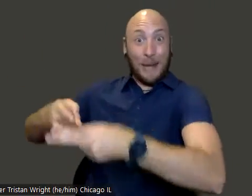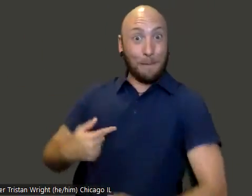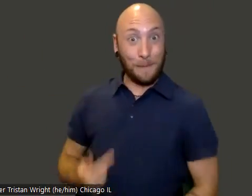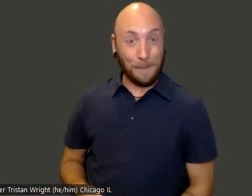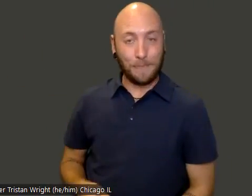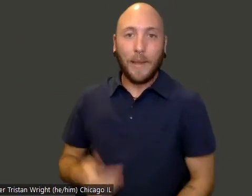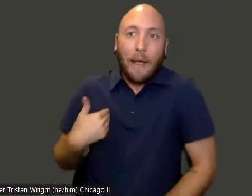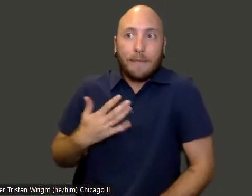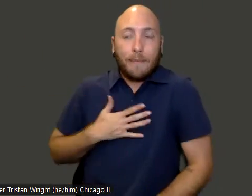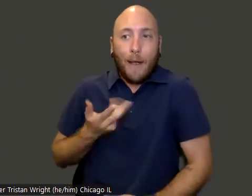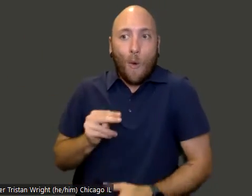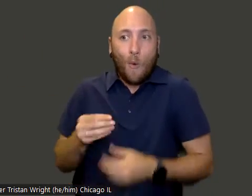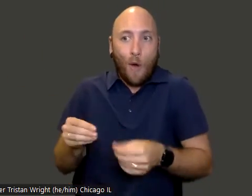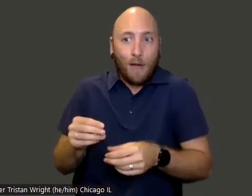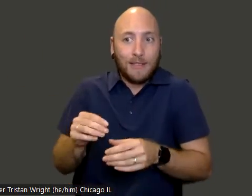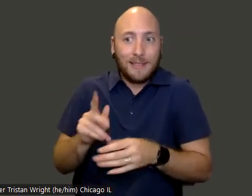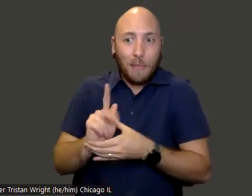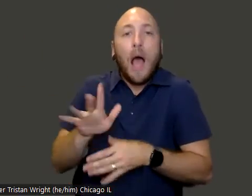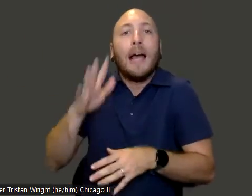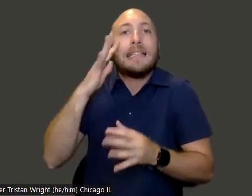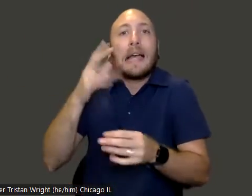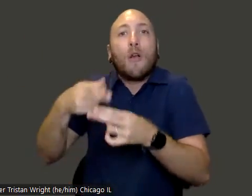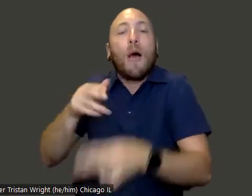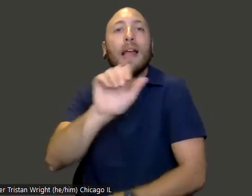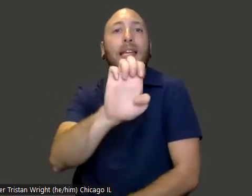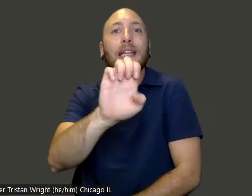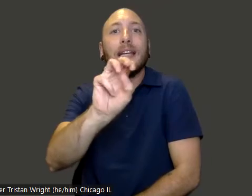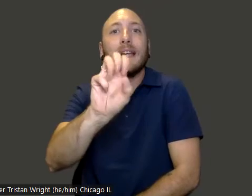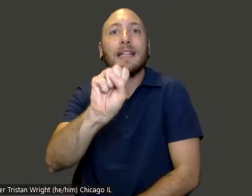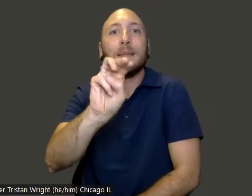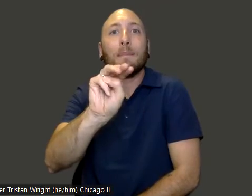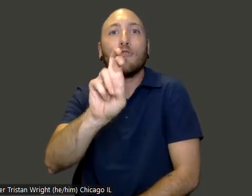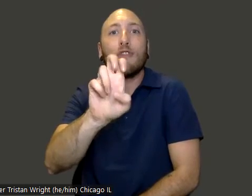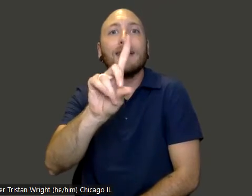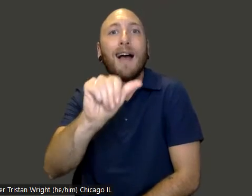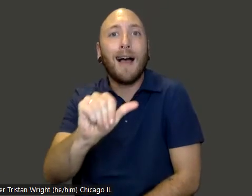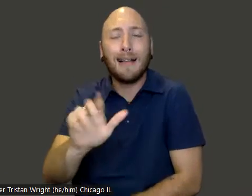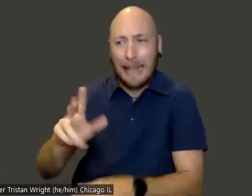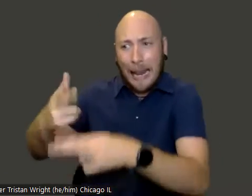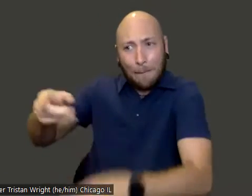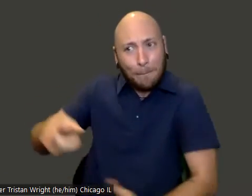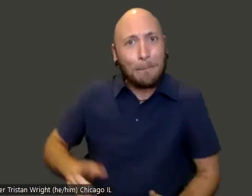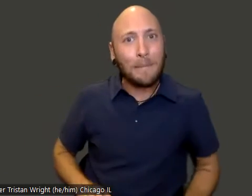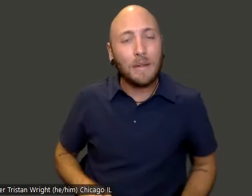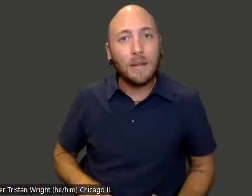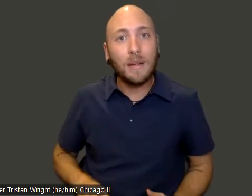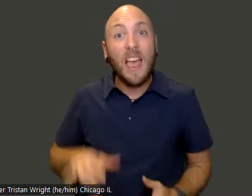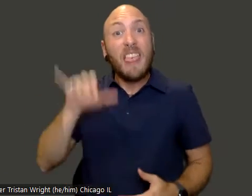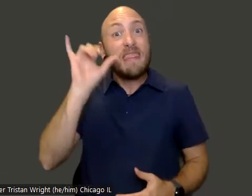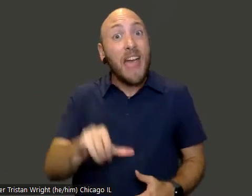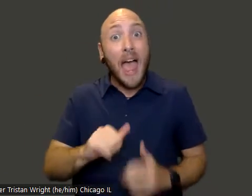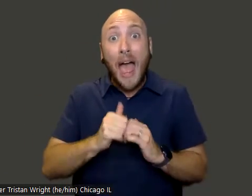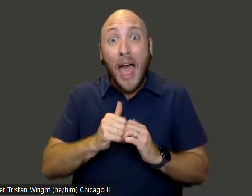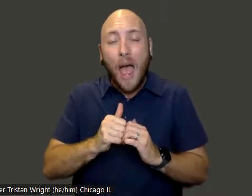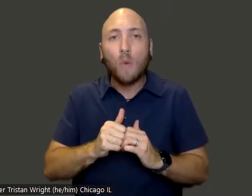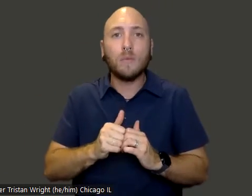office plant, and I named it Esmeralda. And it's all through the benefits of doing this work. I